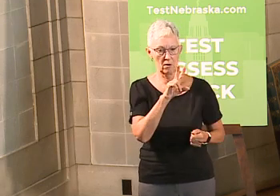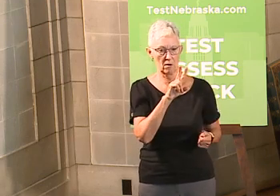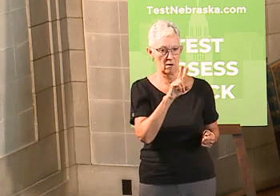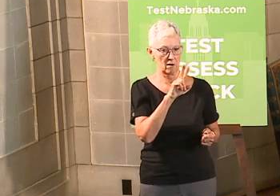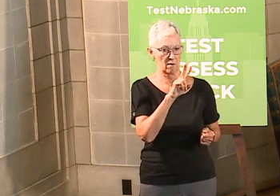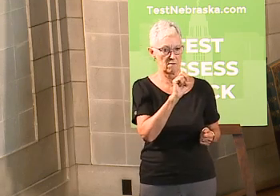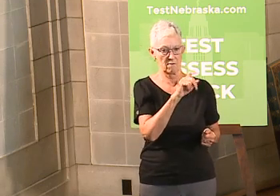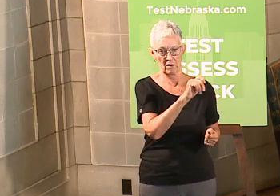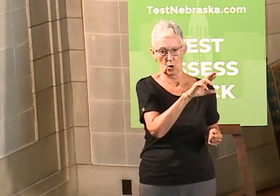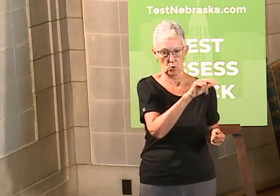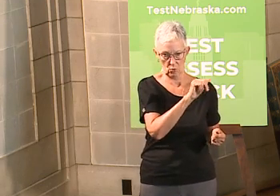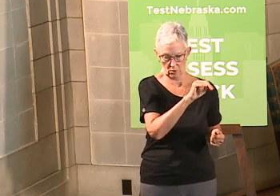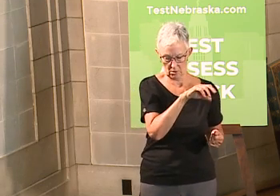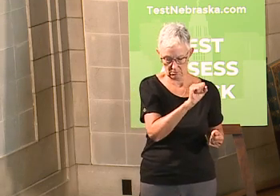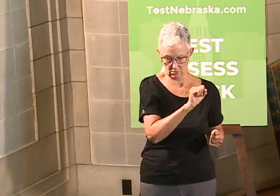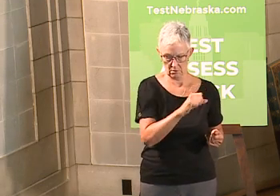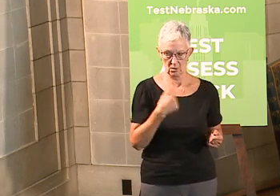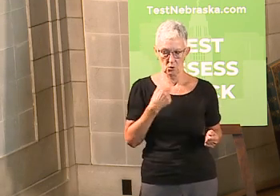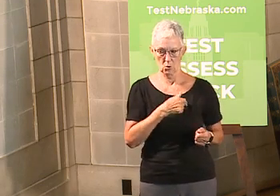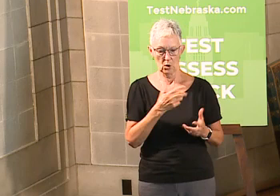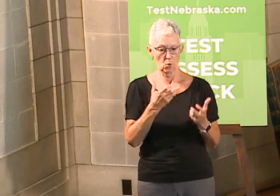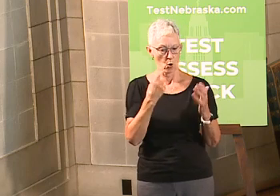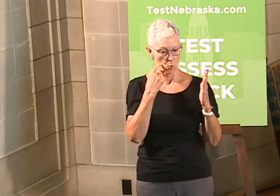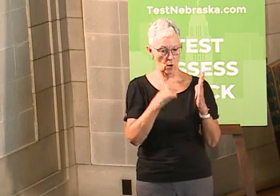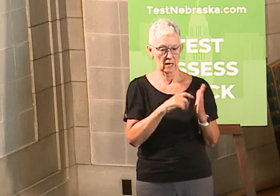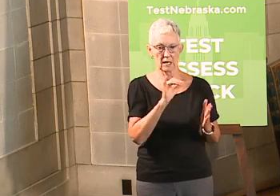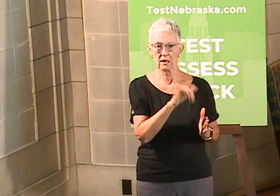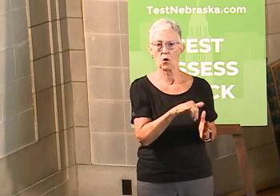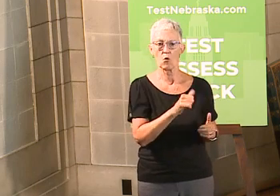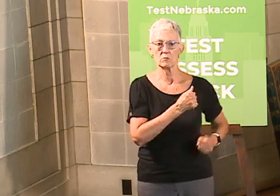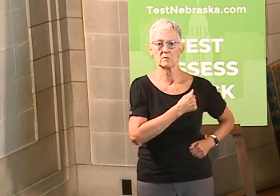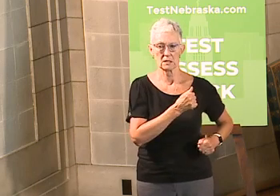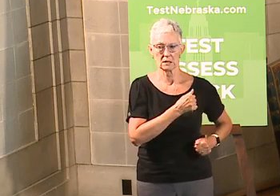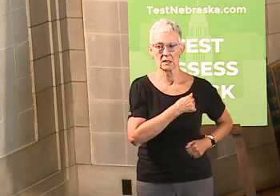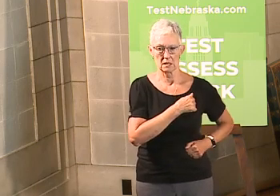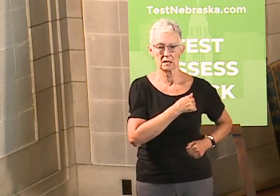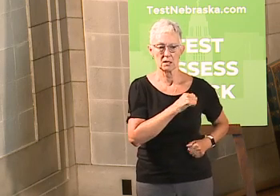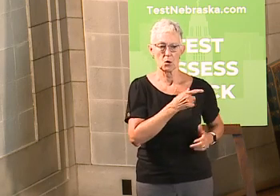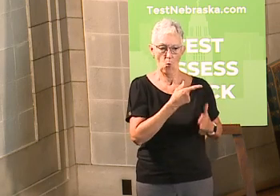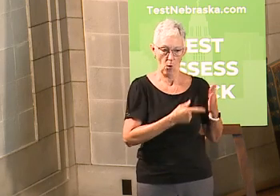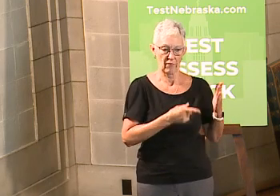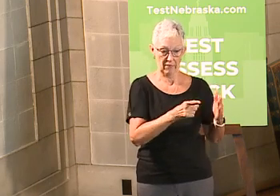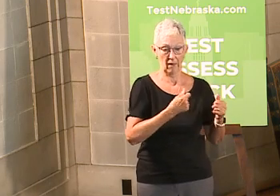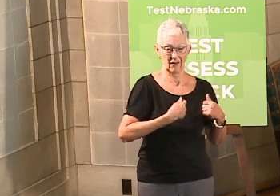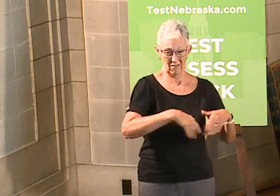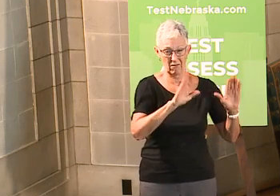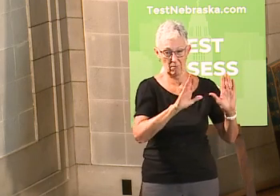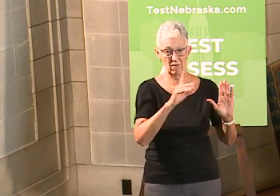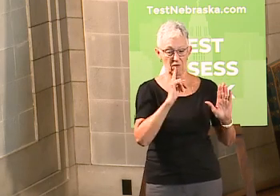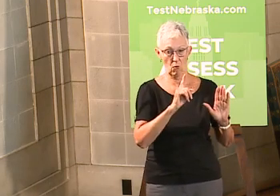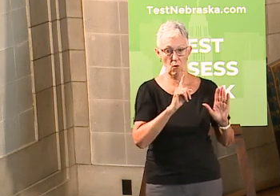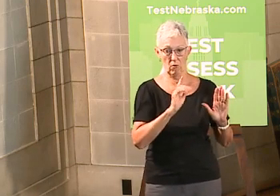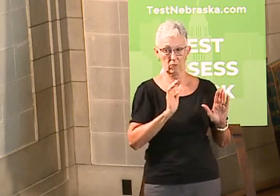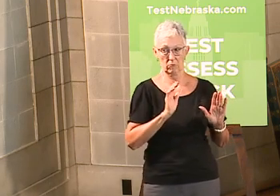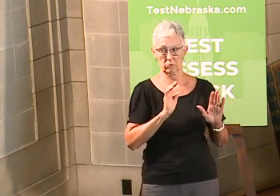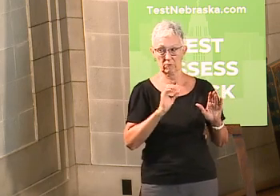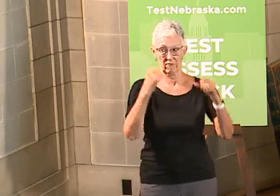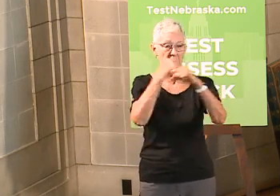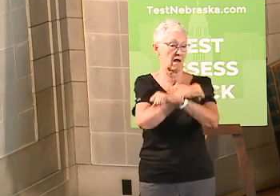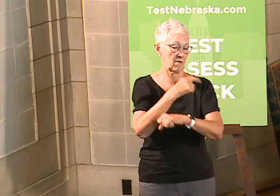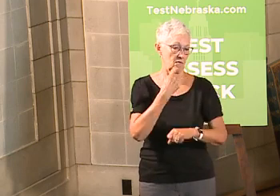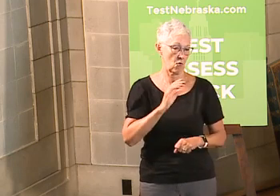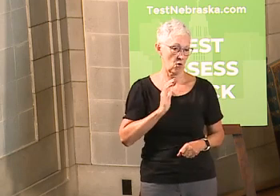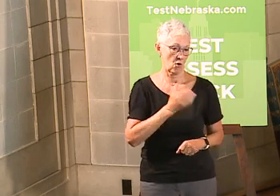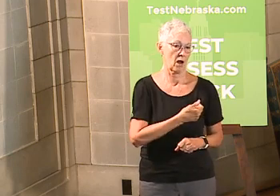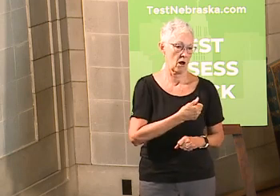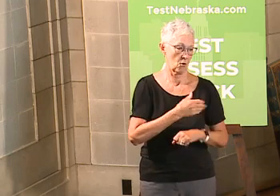meaningful. We want to not only recognize our military caregivers' sacrifices, but we also want to connect them with the resources and the